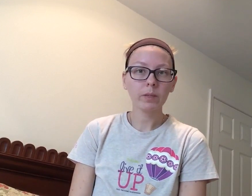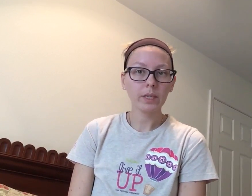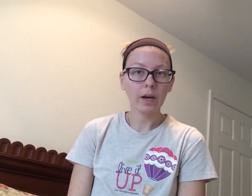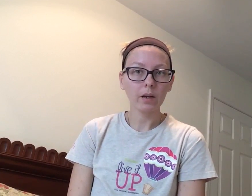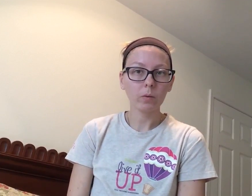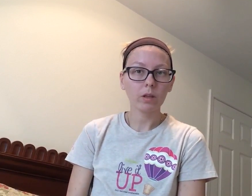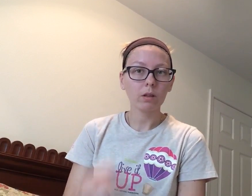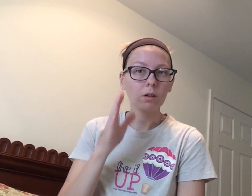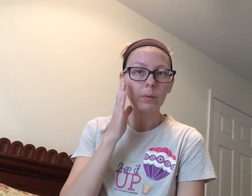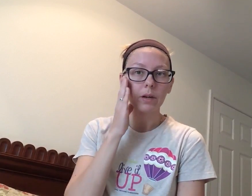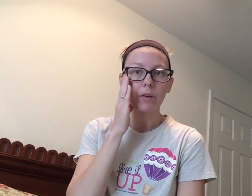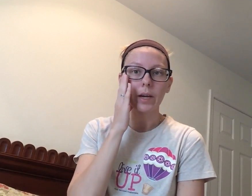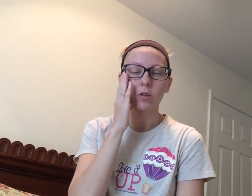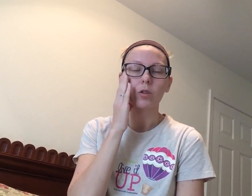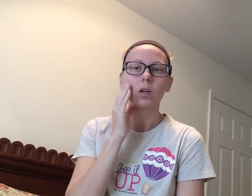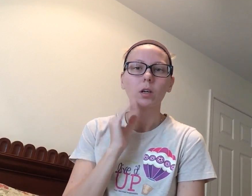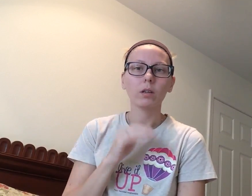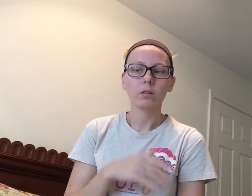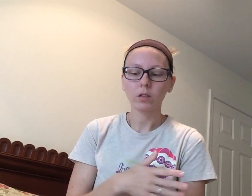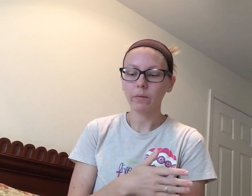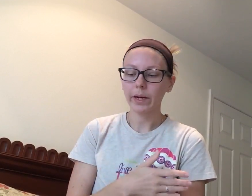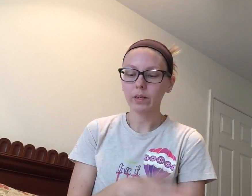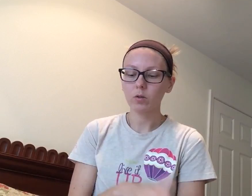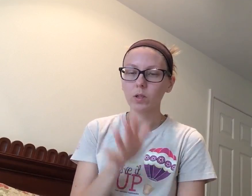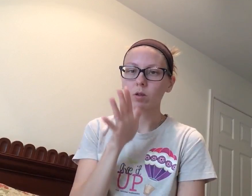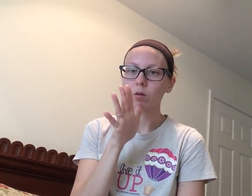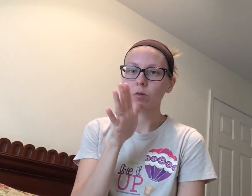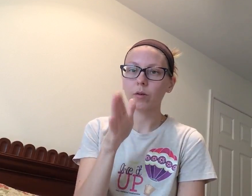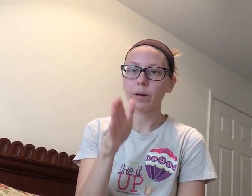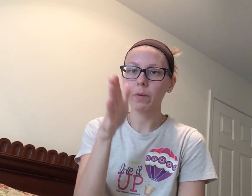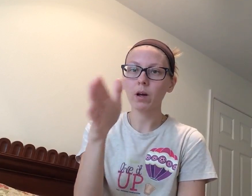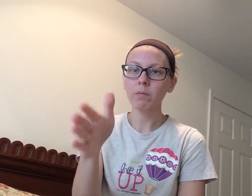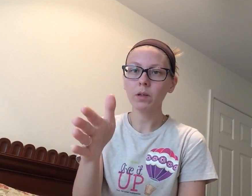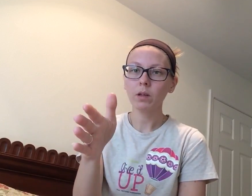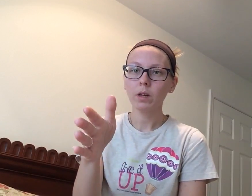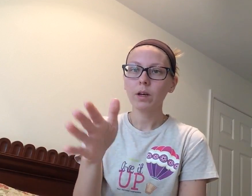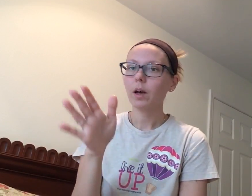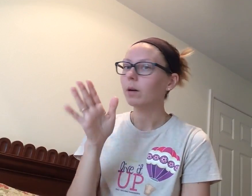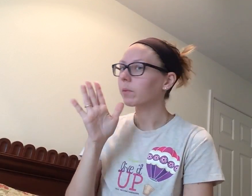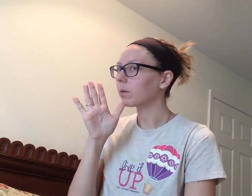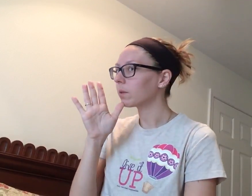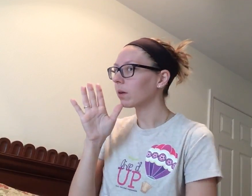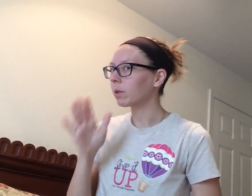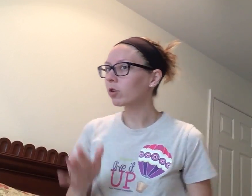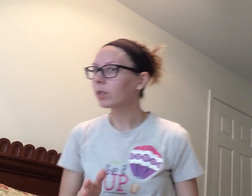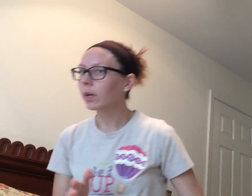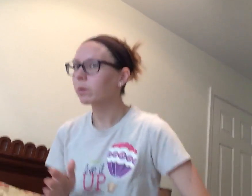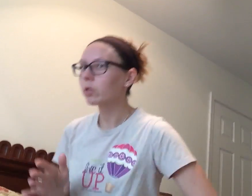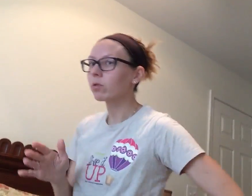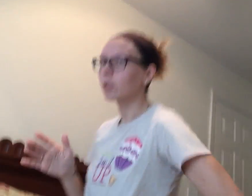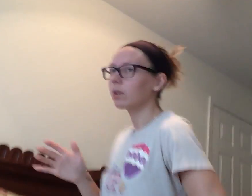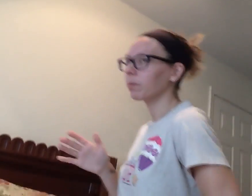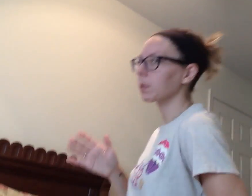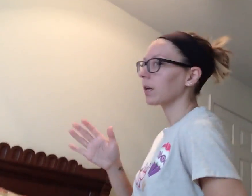and dad with a little bit of extra stuff added to it. So grandmom comes, I'm going to turn sideways so you can see it from the side.